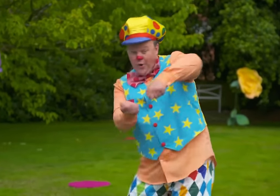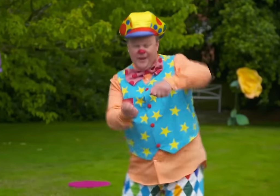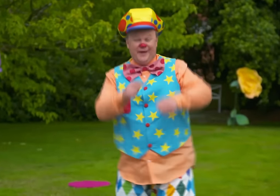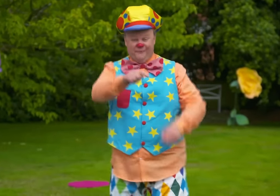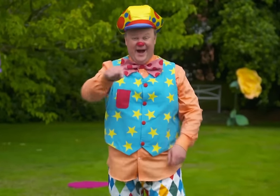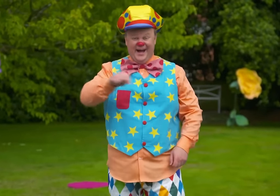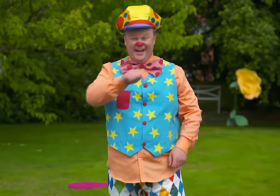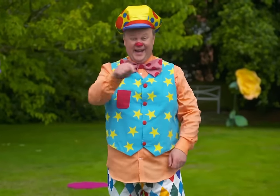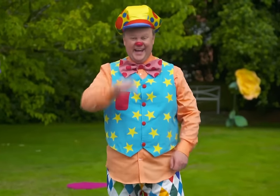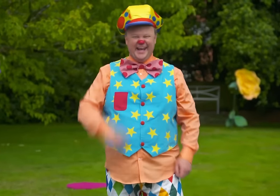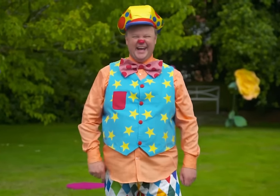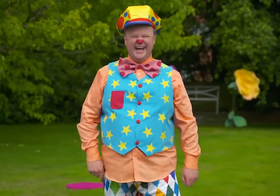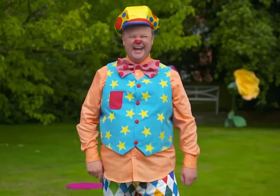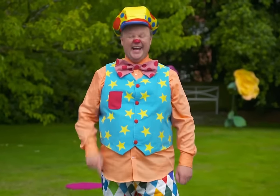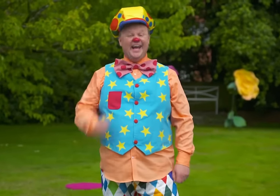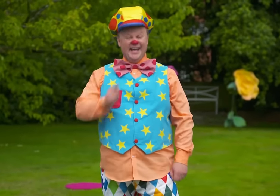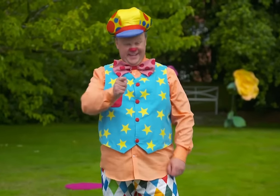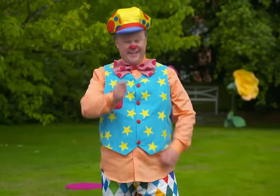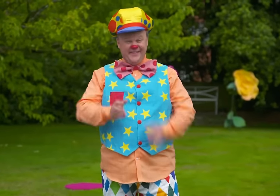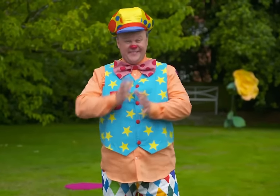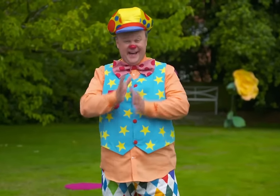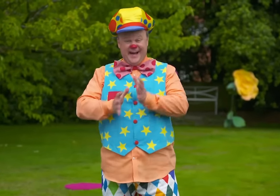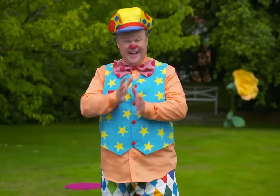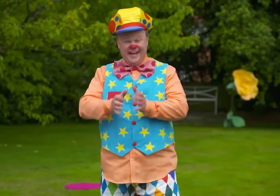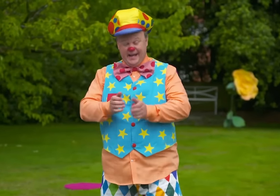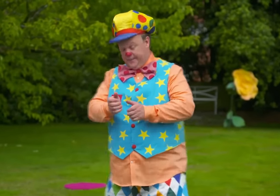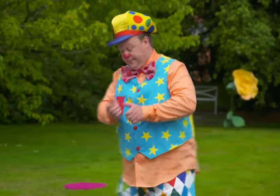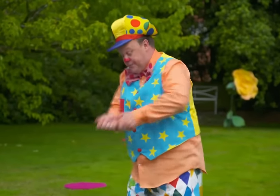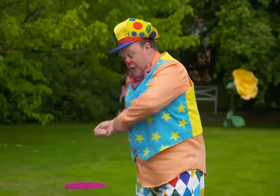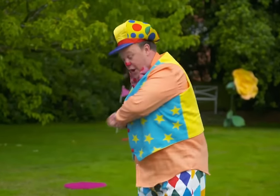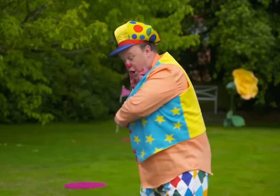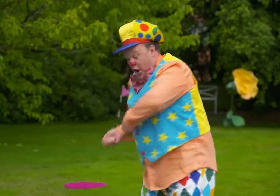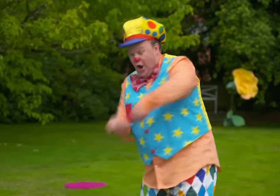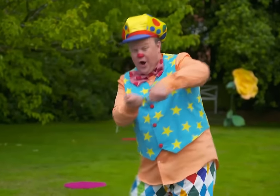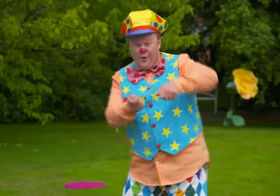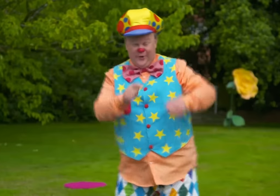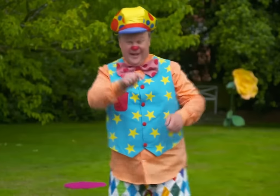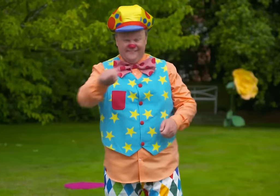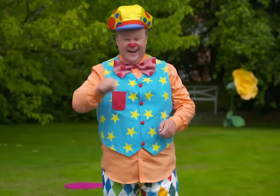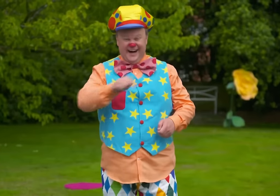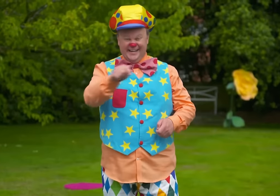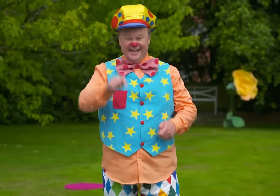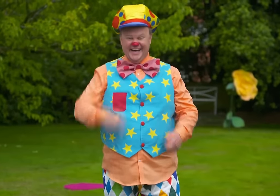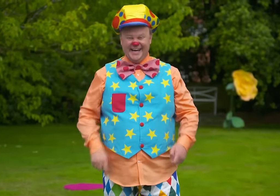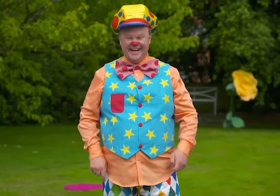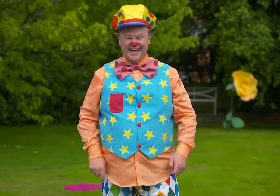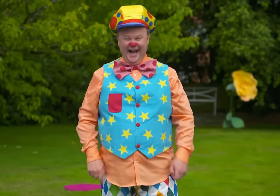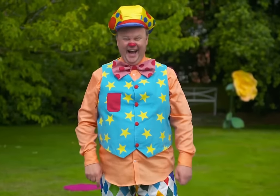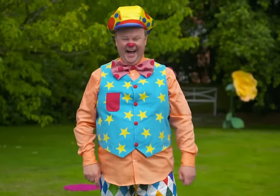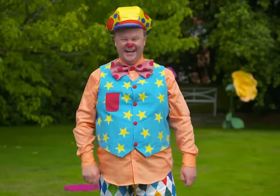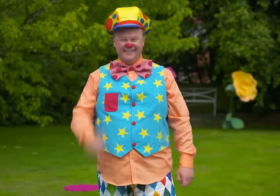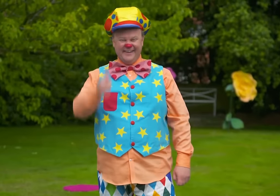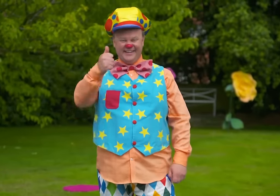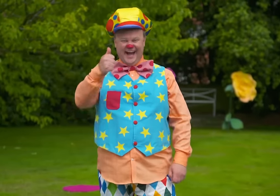Hole in one. You sign. Hole in one. Well